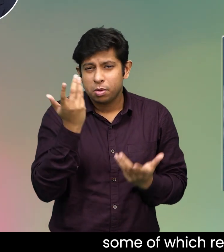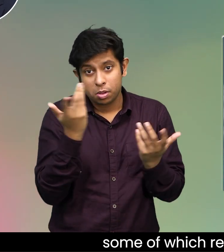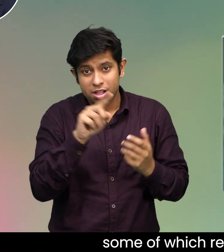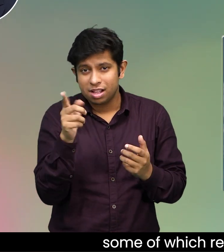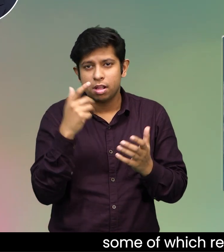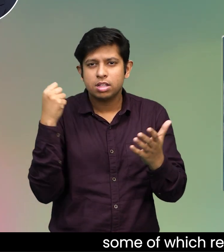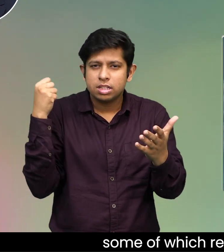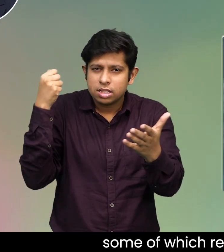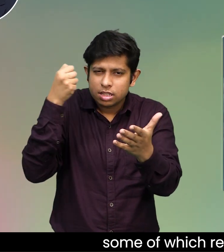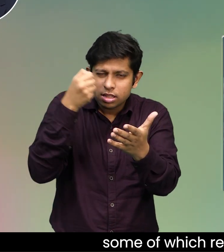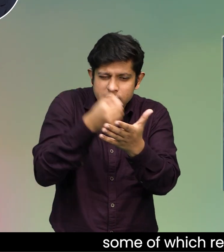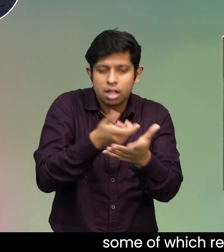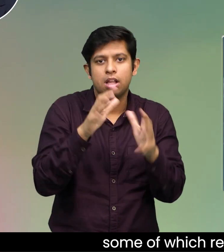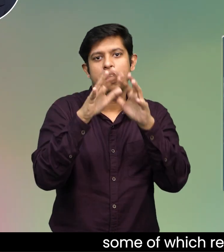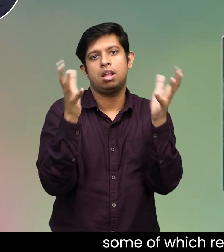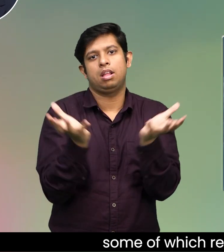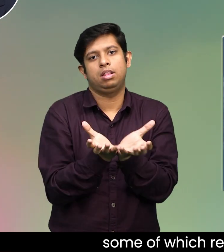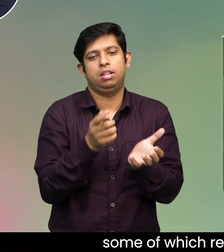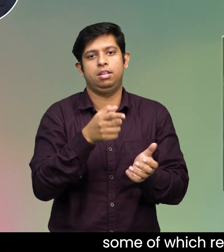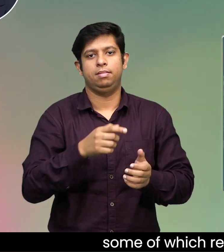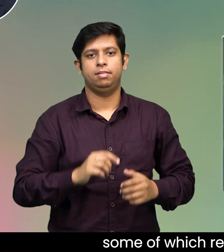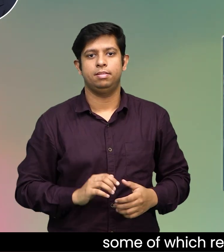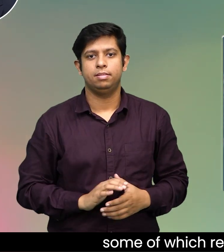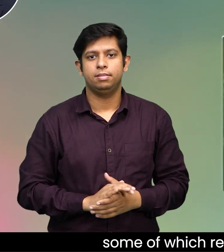some of which reaches the earth.